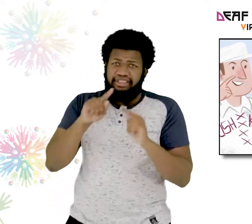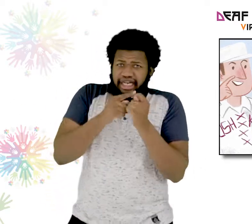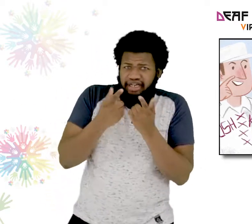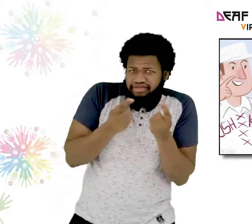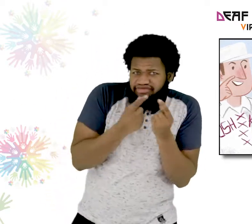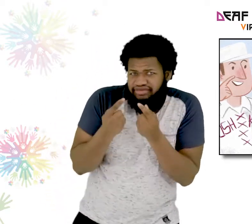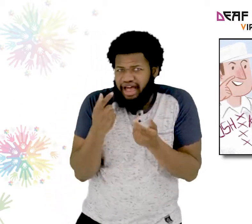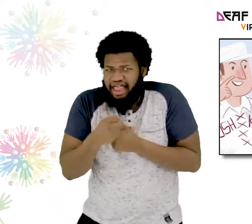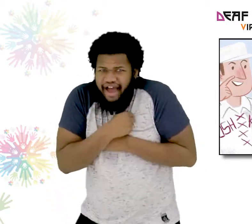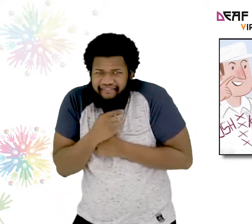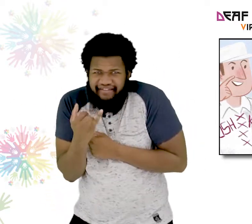They loved it.